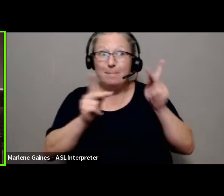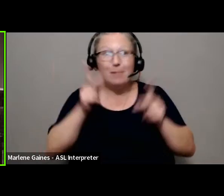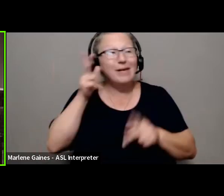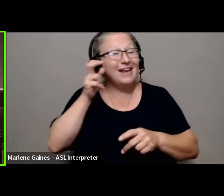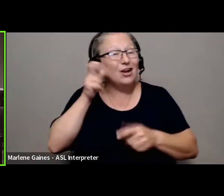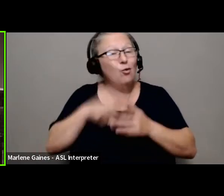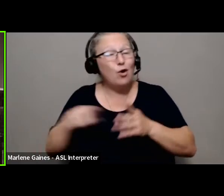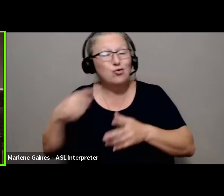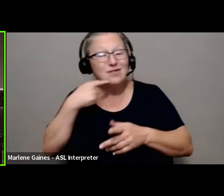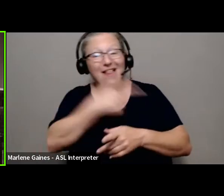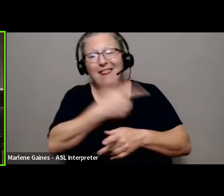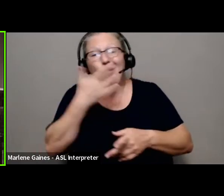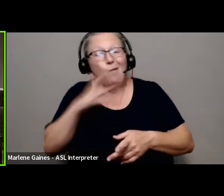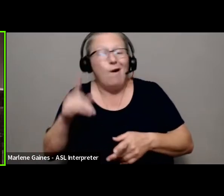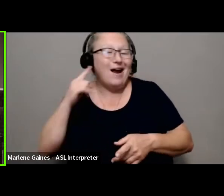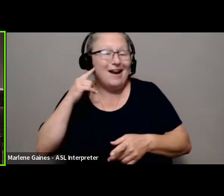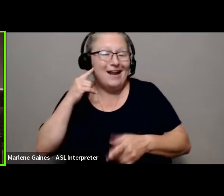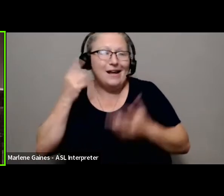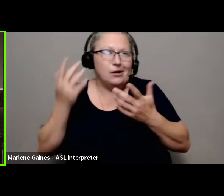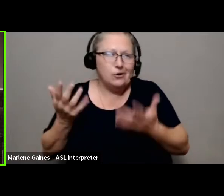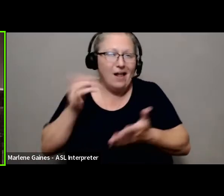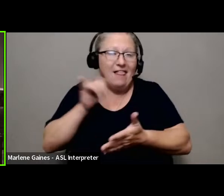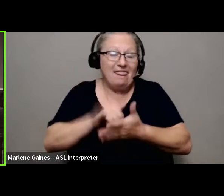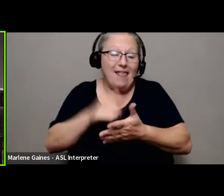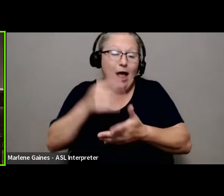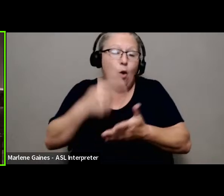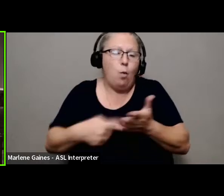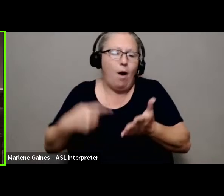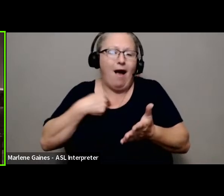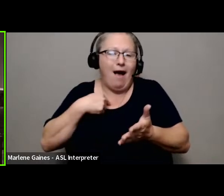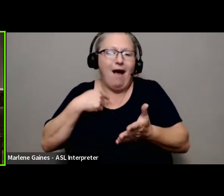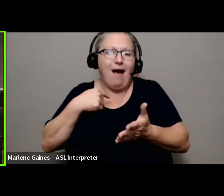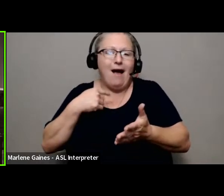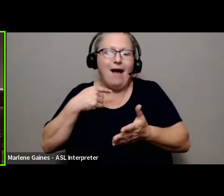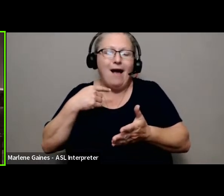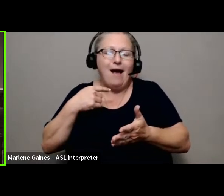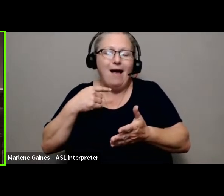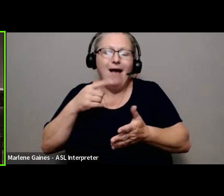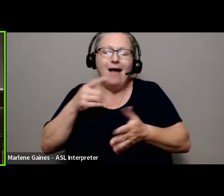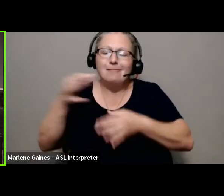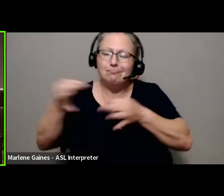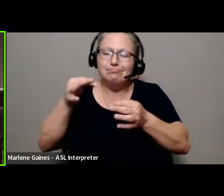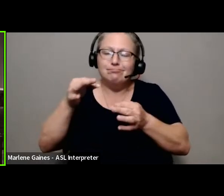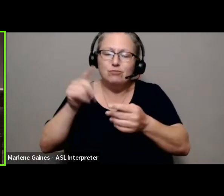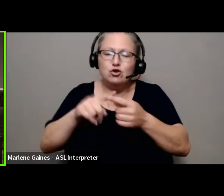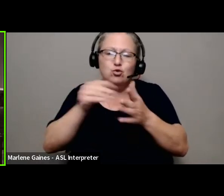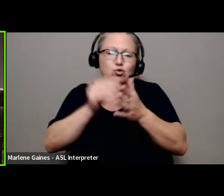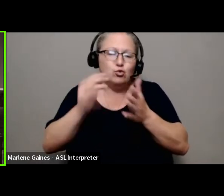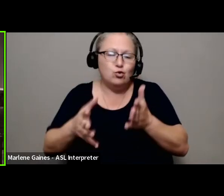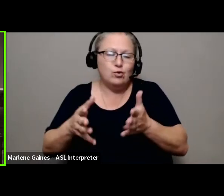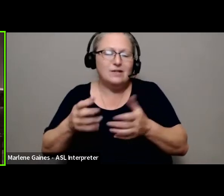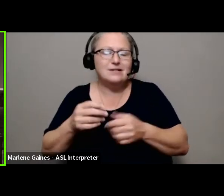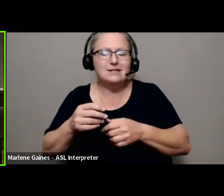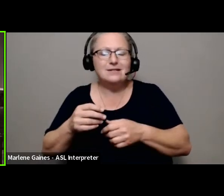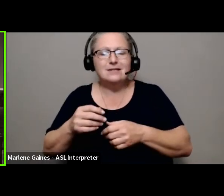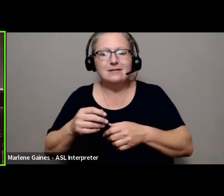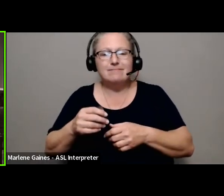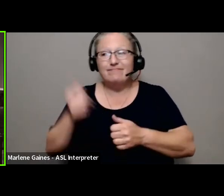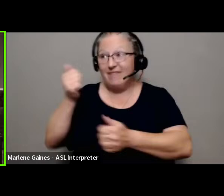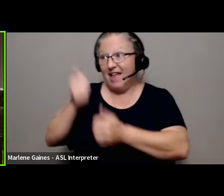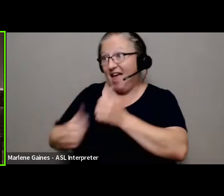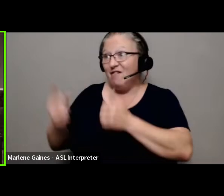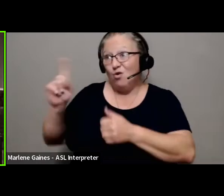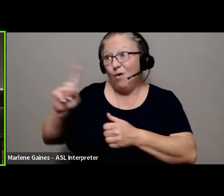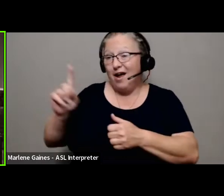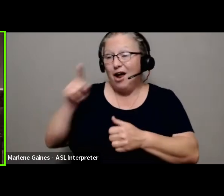so that's what I have started to tell students that I'm seeing. Yeah. And everywhere, right? You're